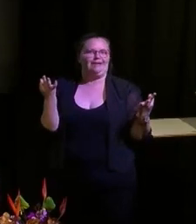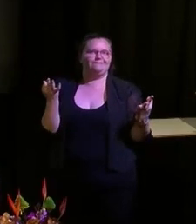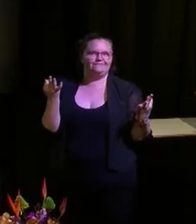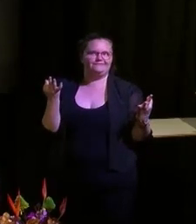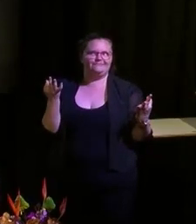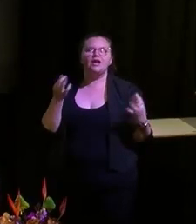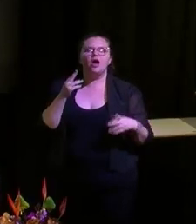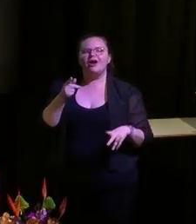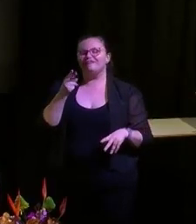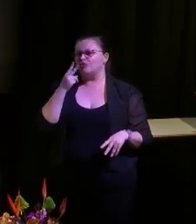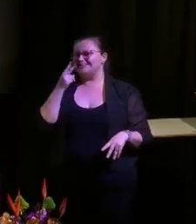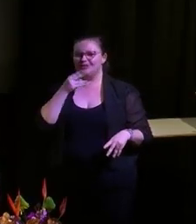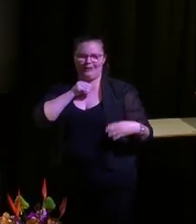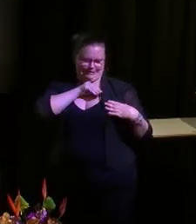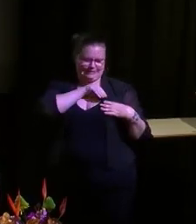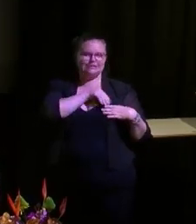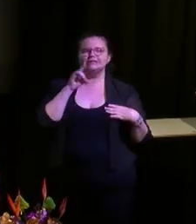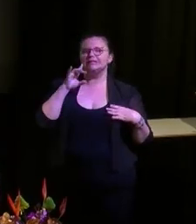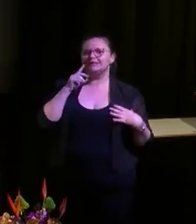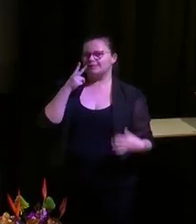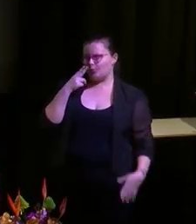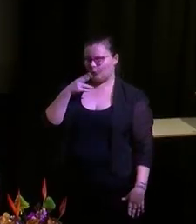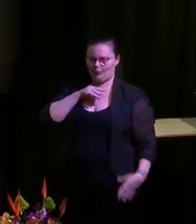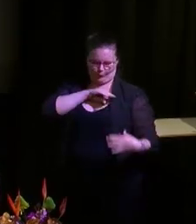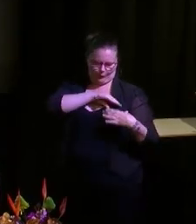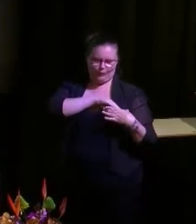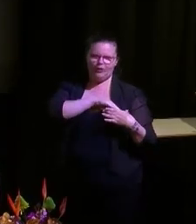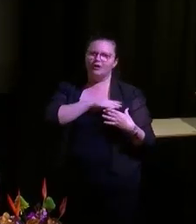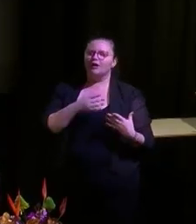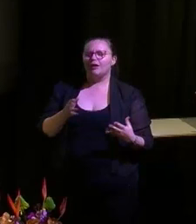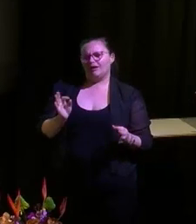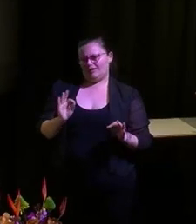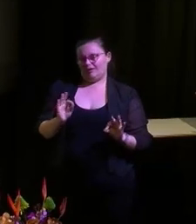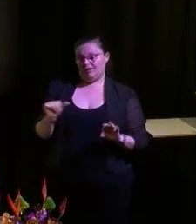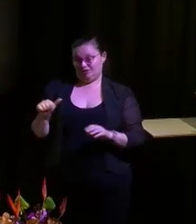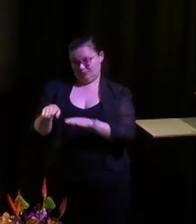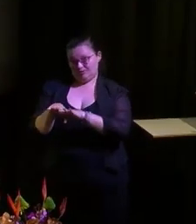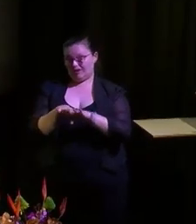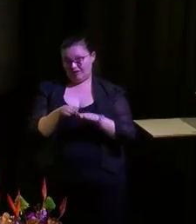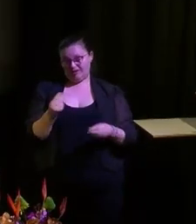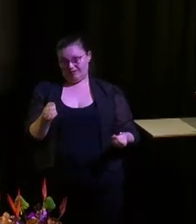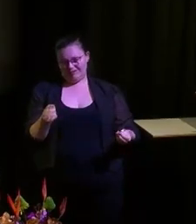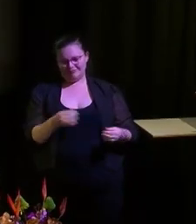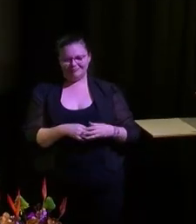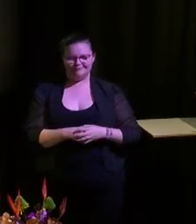That was for cigarettes, you know, just in case they smoked. And I went like, no, we should be all safe.